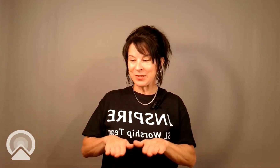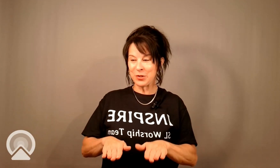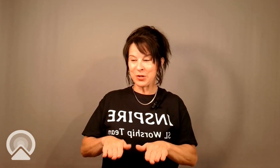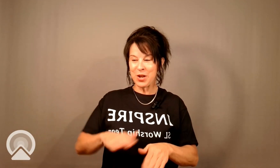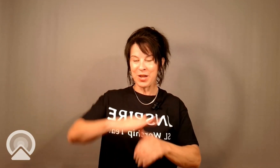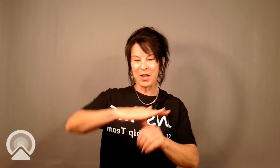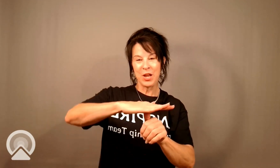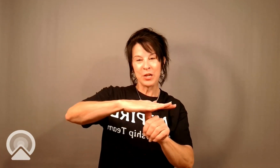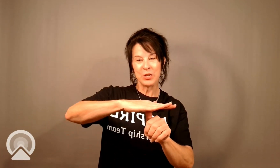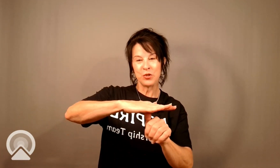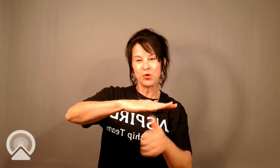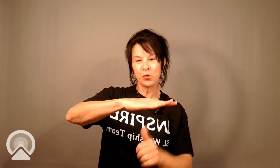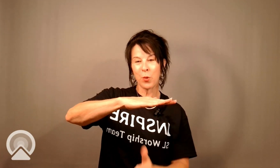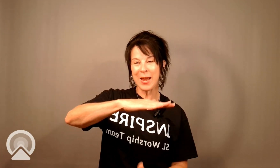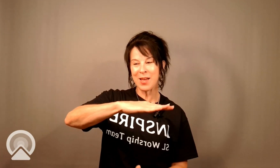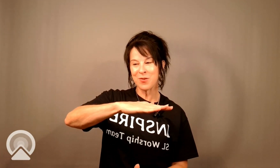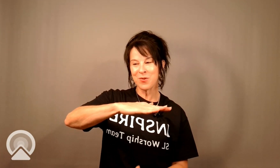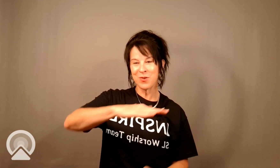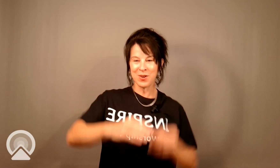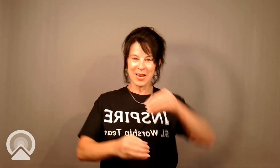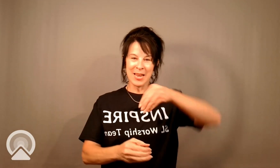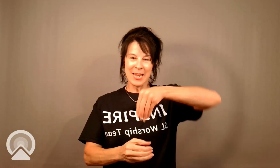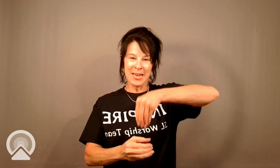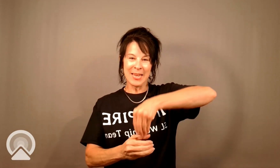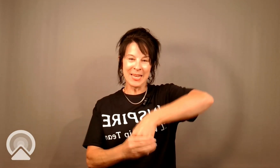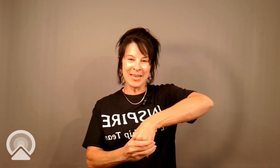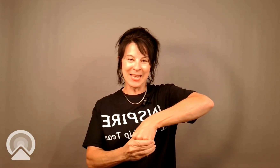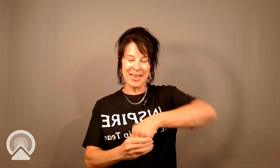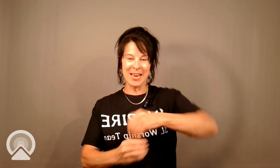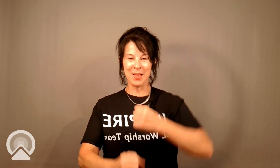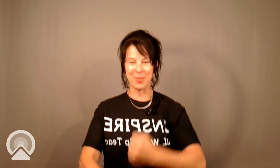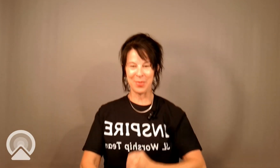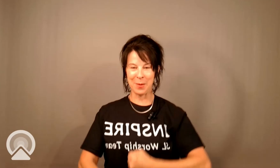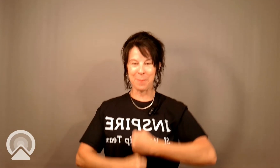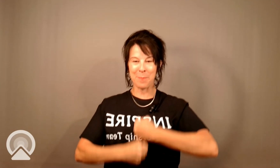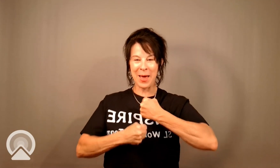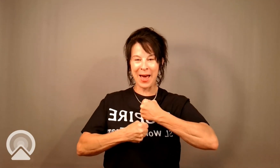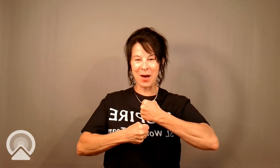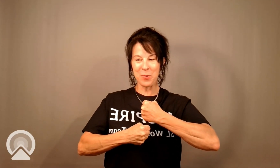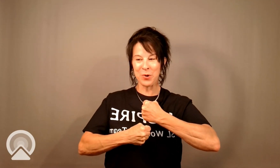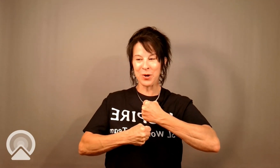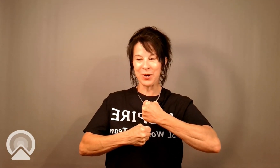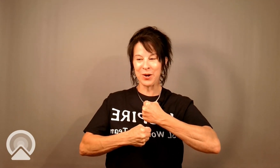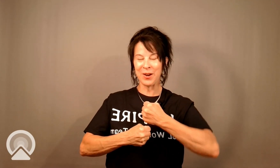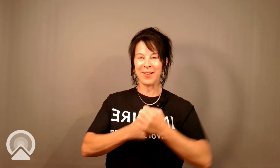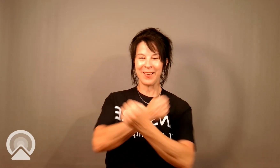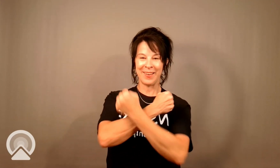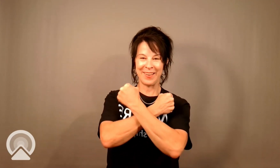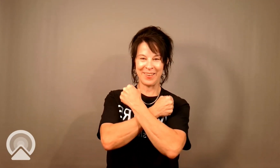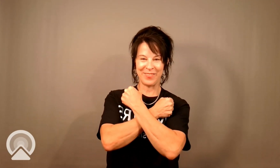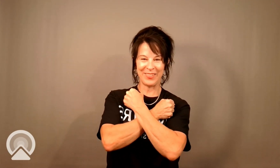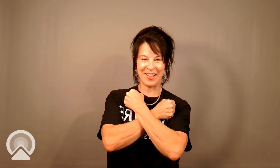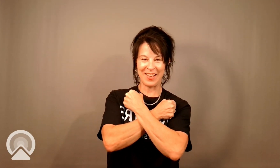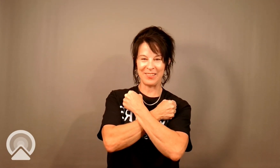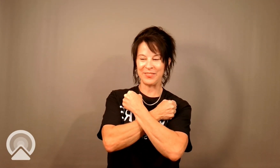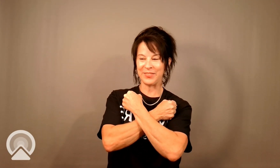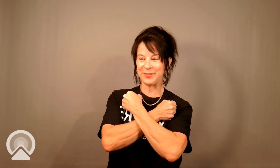desert, drown in the power of love.